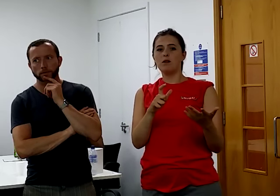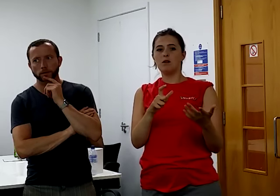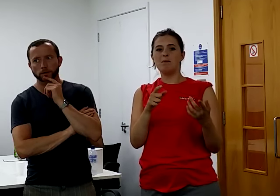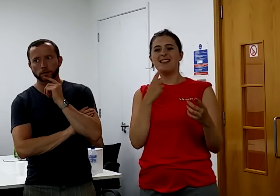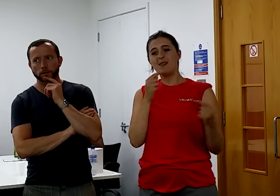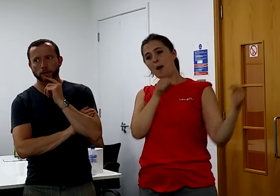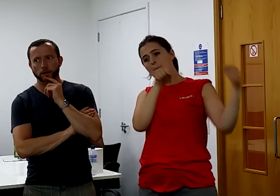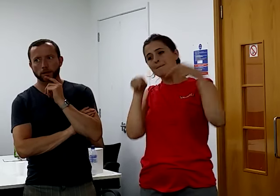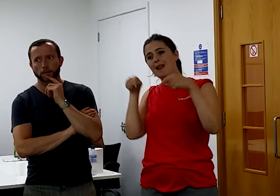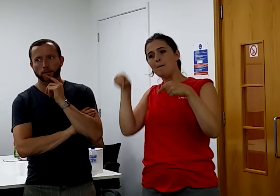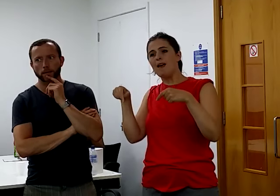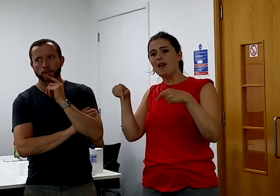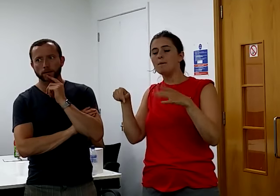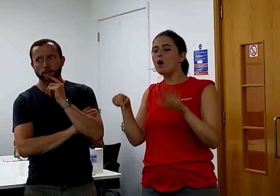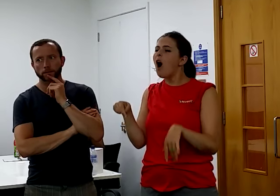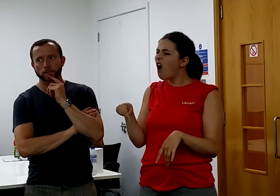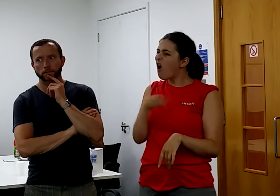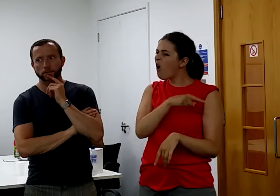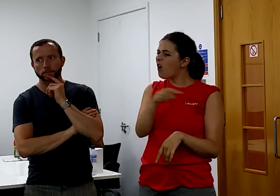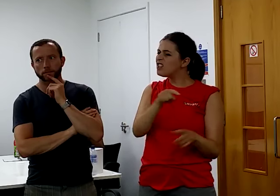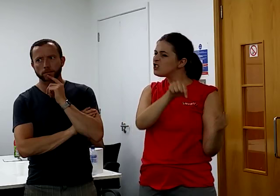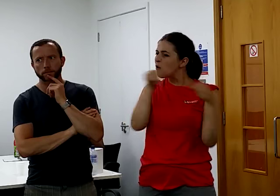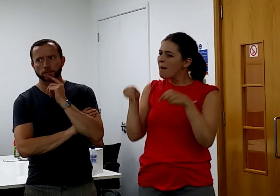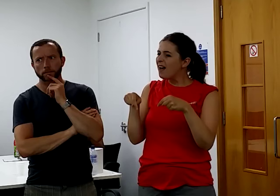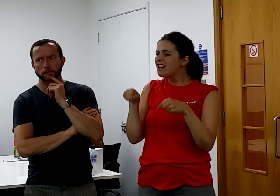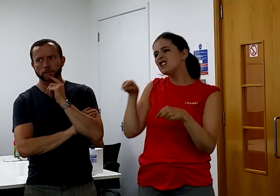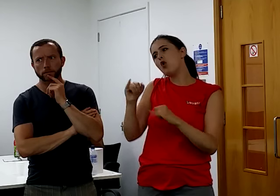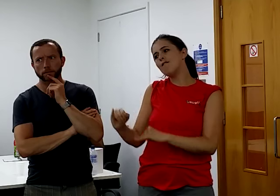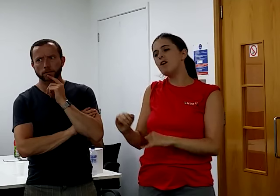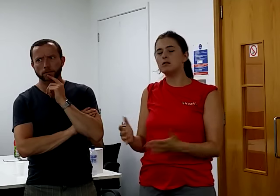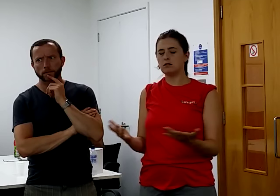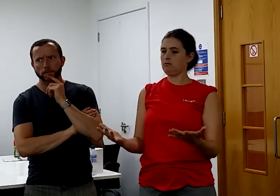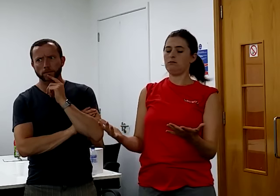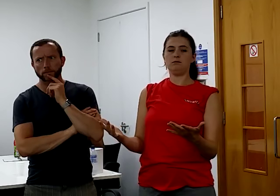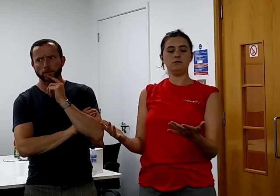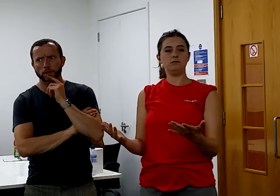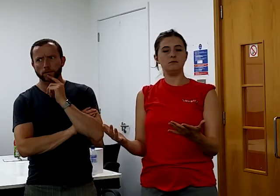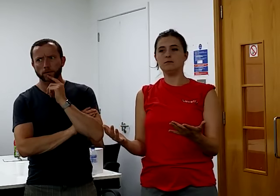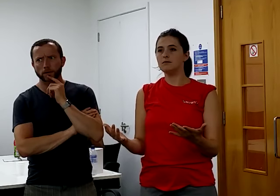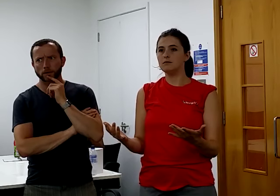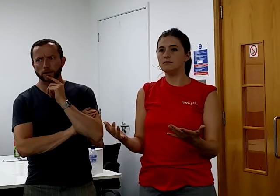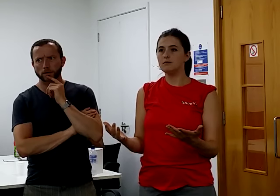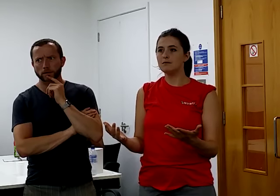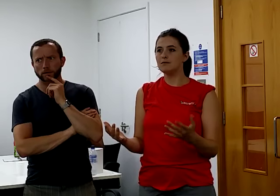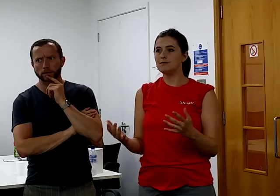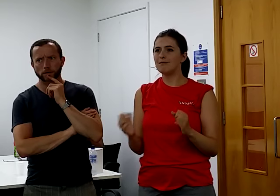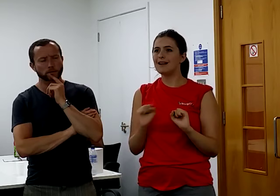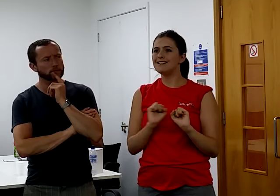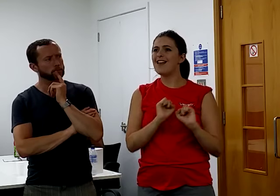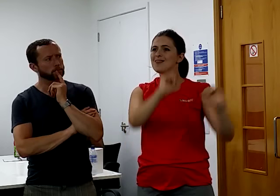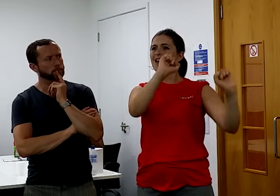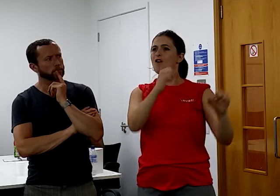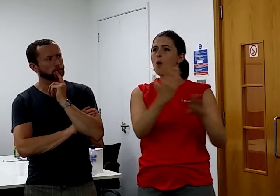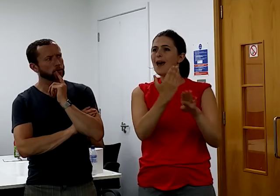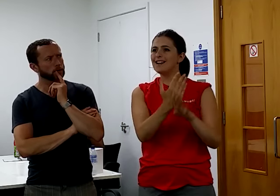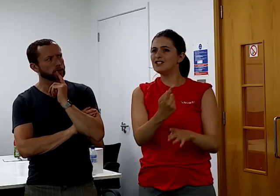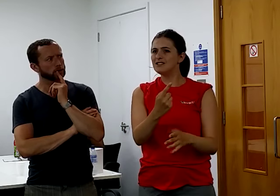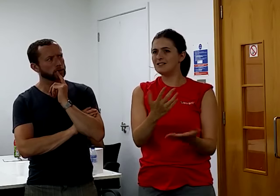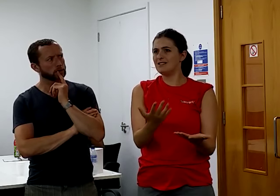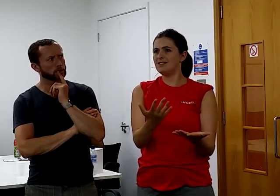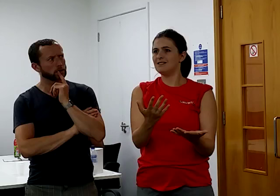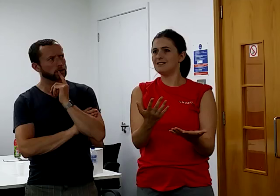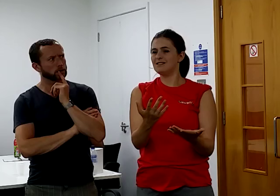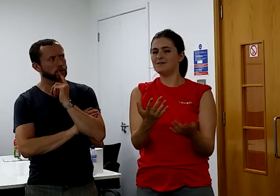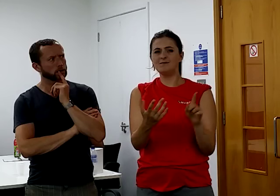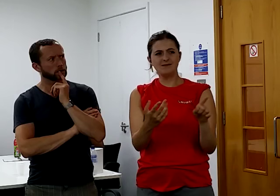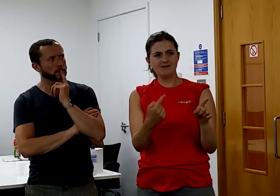blaming him for the fact that there's a rebellion. In other words, they're blaming him for their own actions.